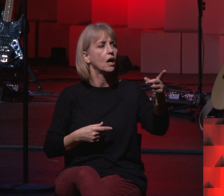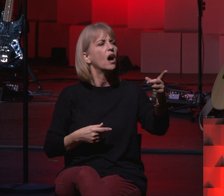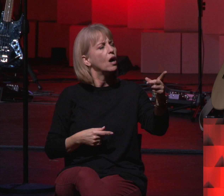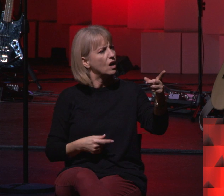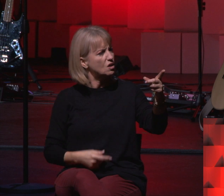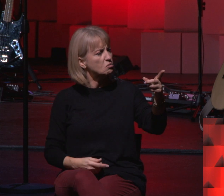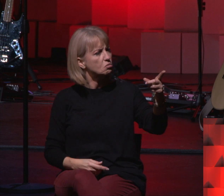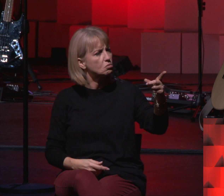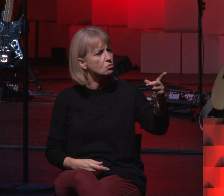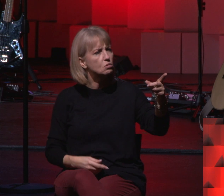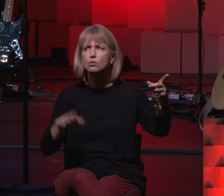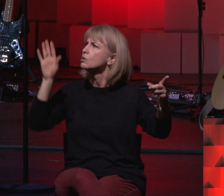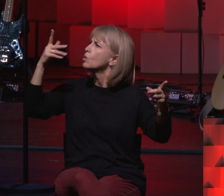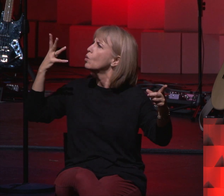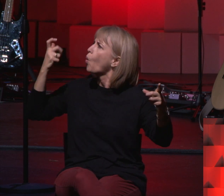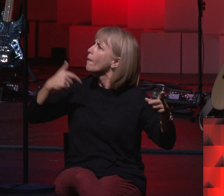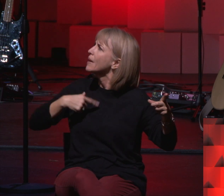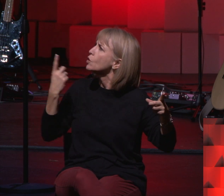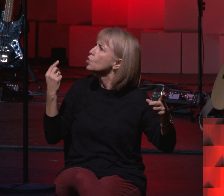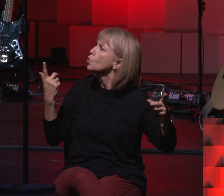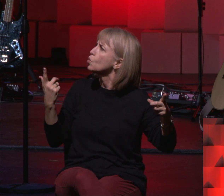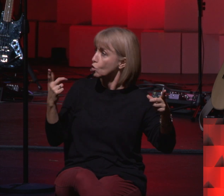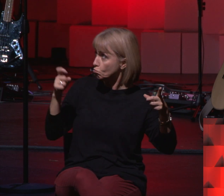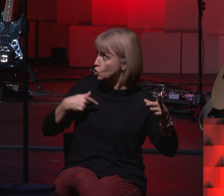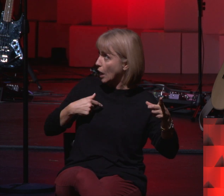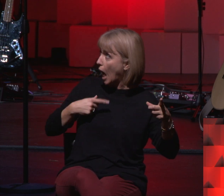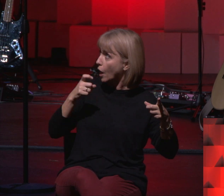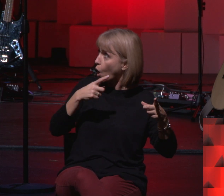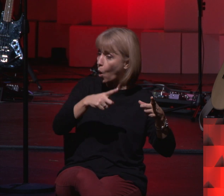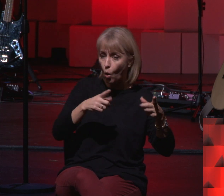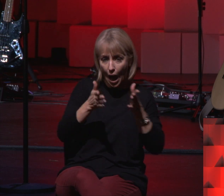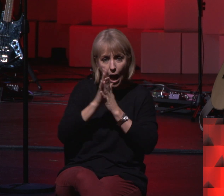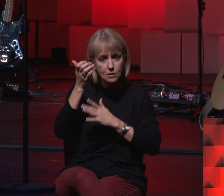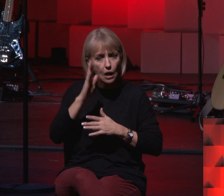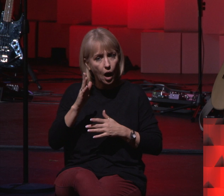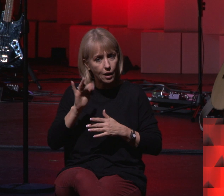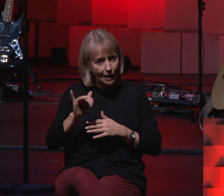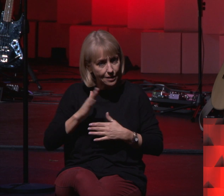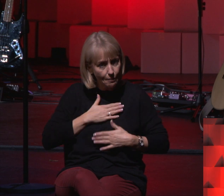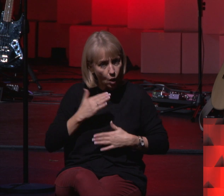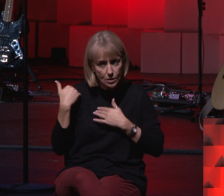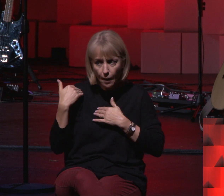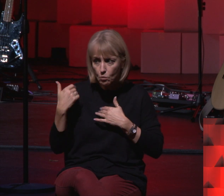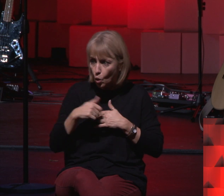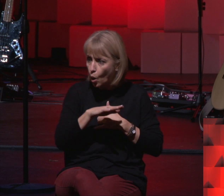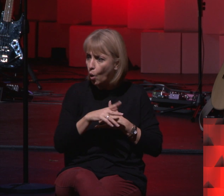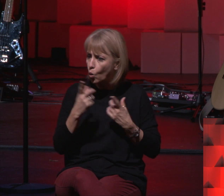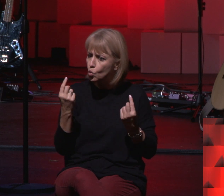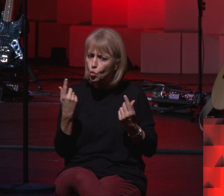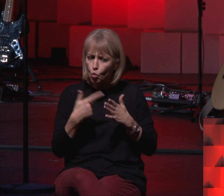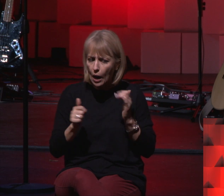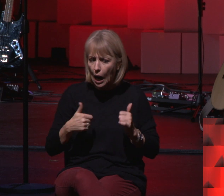would you like for me to do? Am I the person that should reach out and to respond? And wherever you're at in